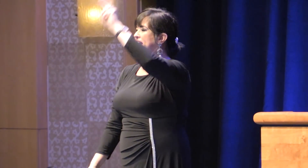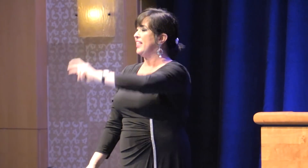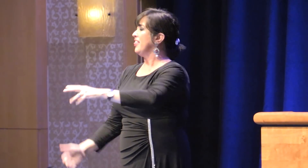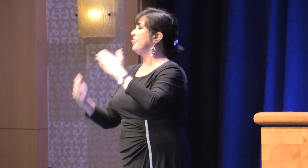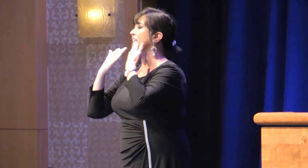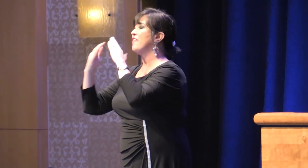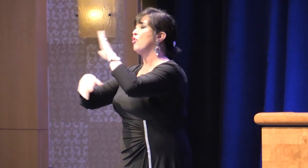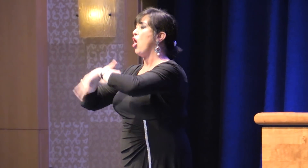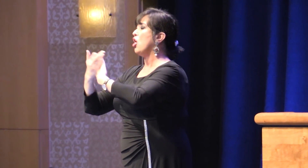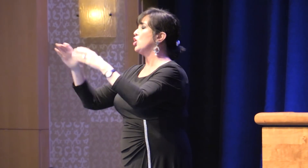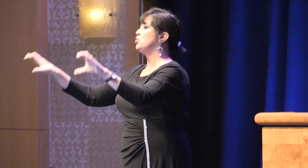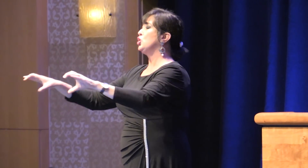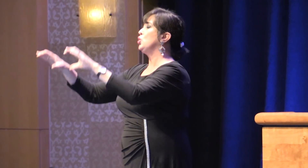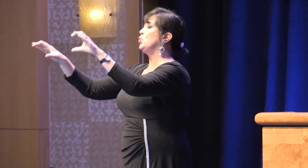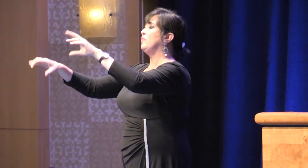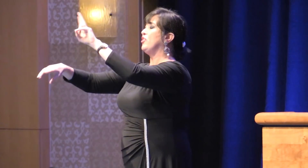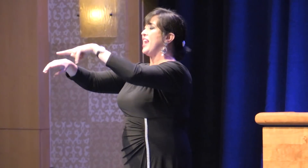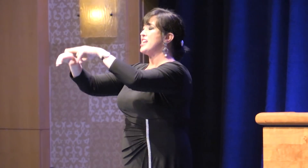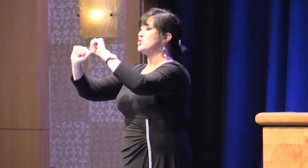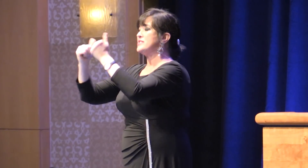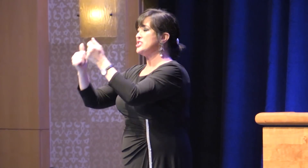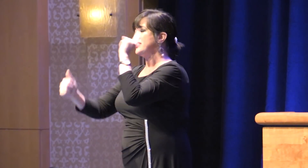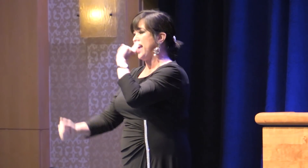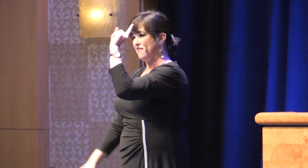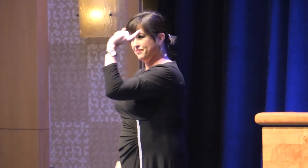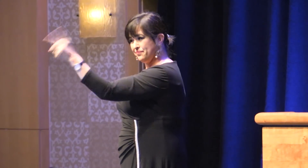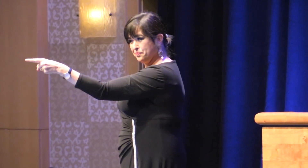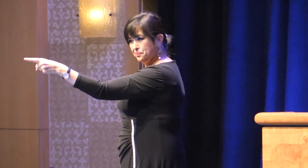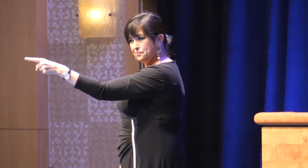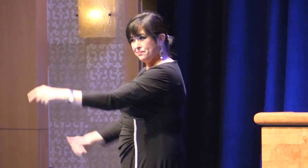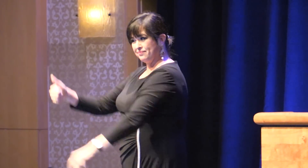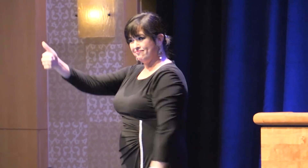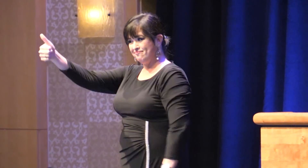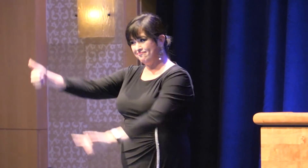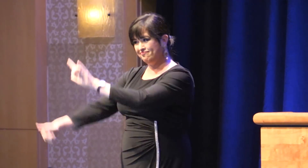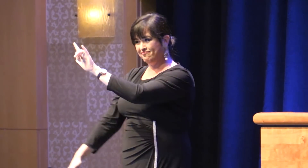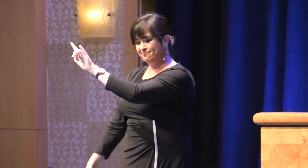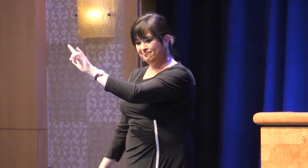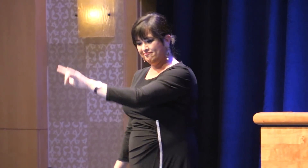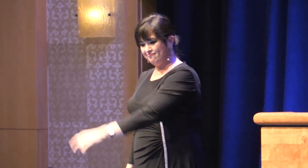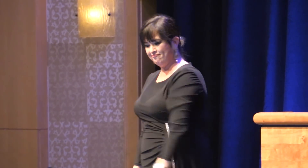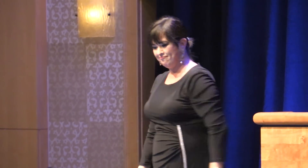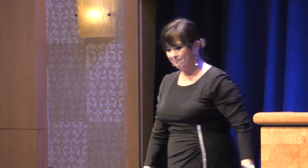He never stops. He is always on the road. So thank you so much for all you do for NAD.